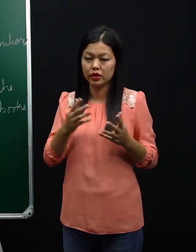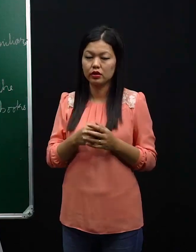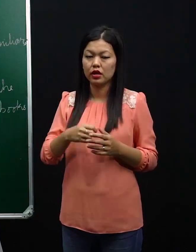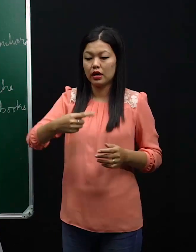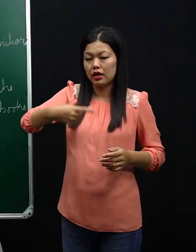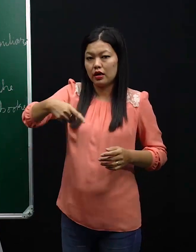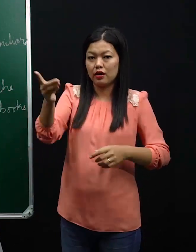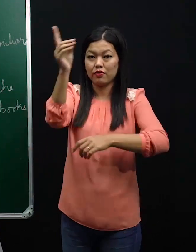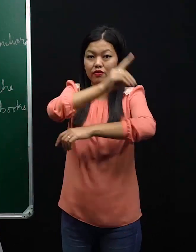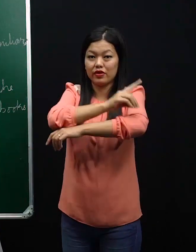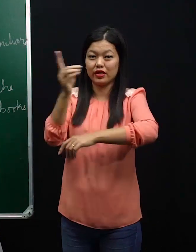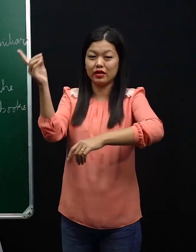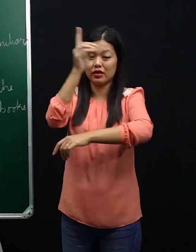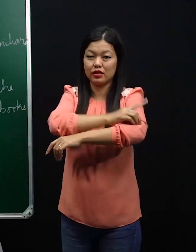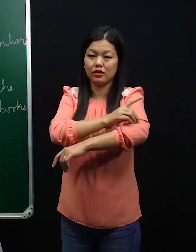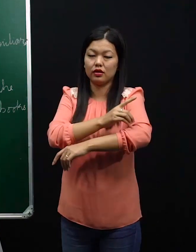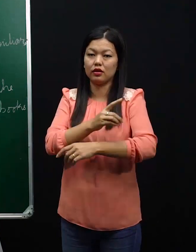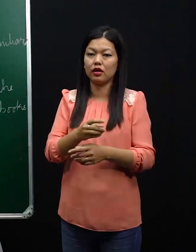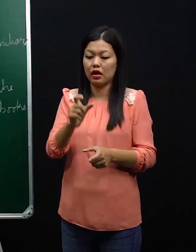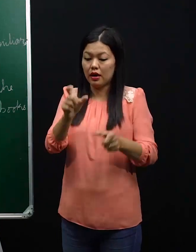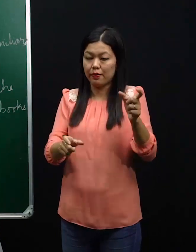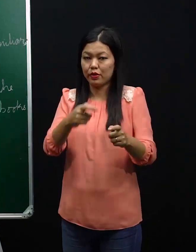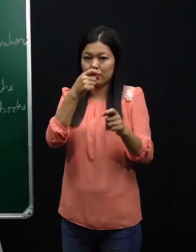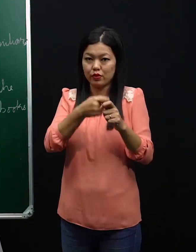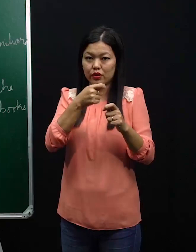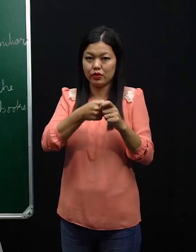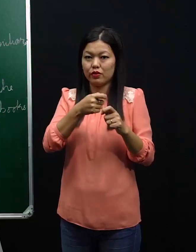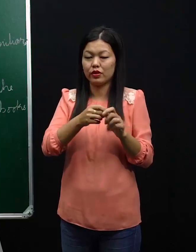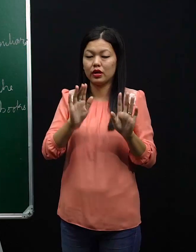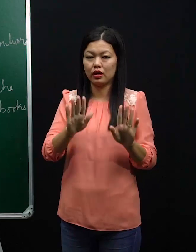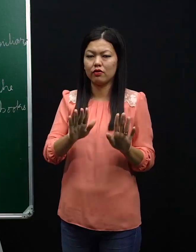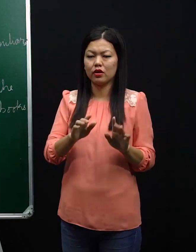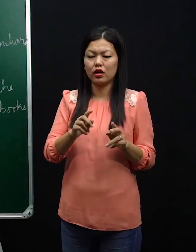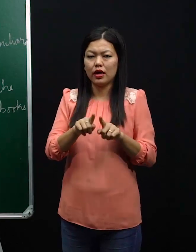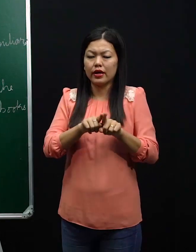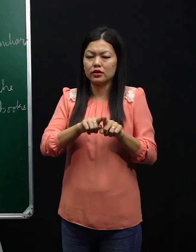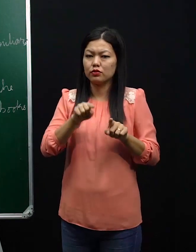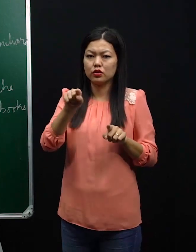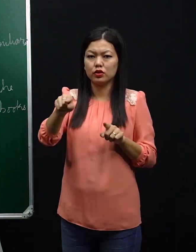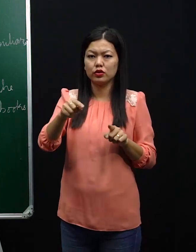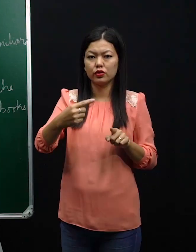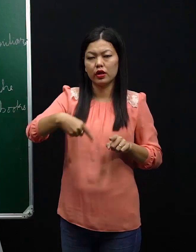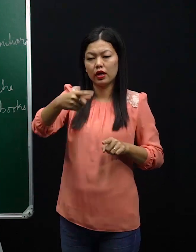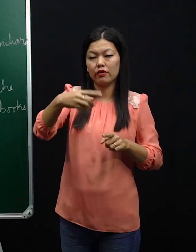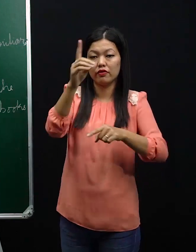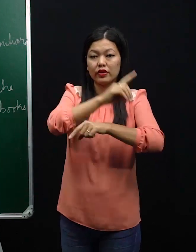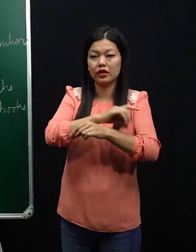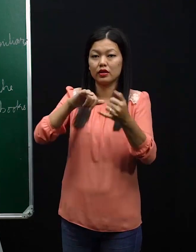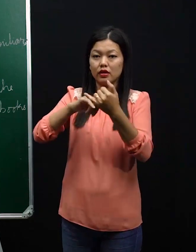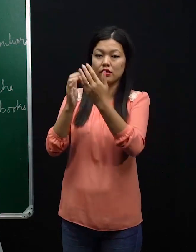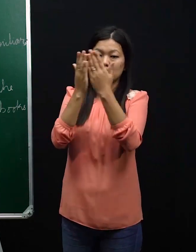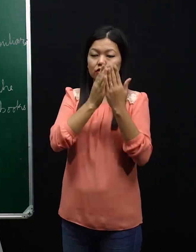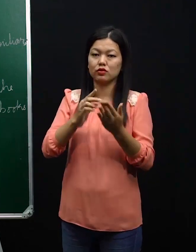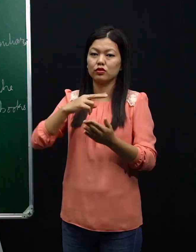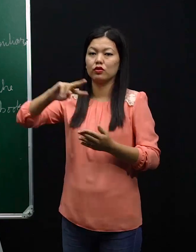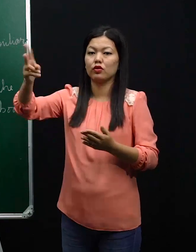does. So for you, your customary work can be going to school, writing your homeworks, studying the lessons that your teachers suggest